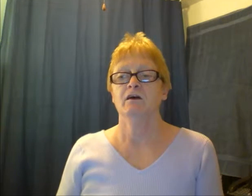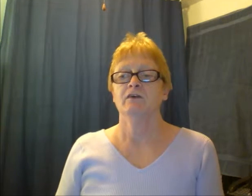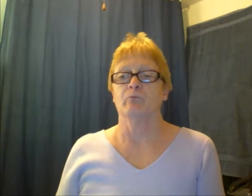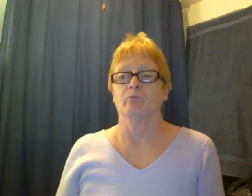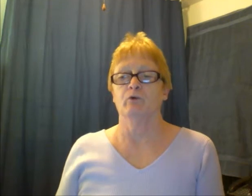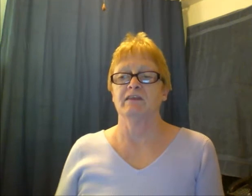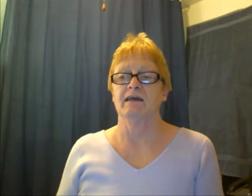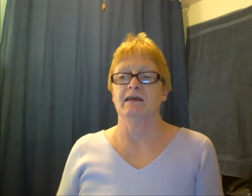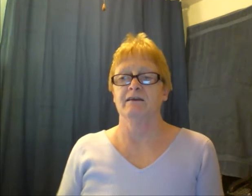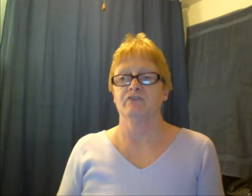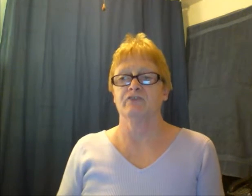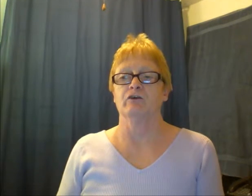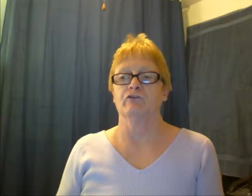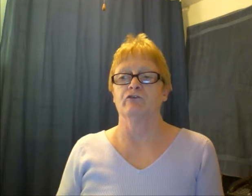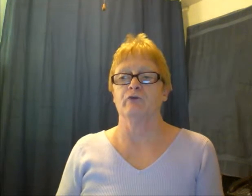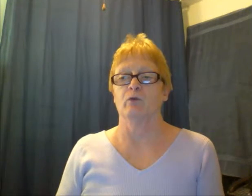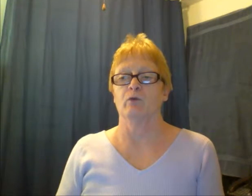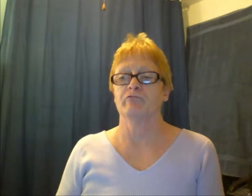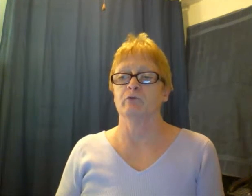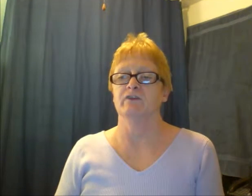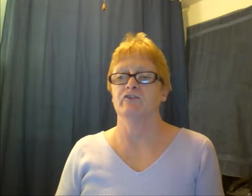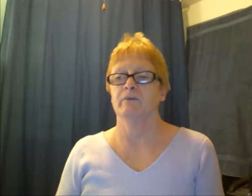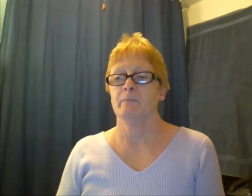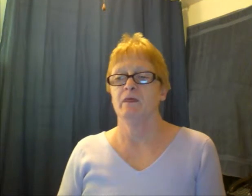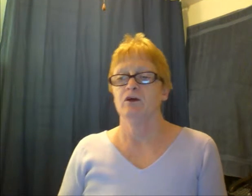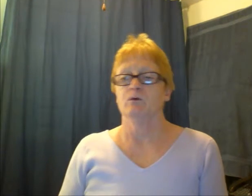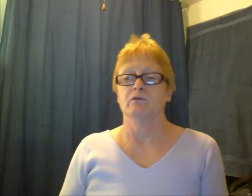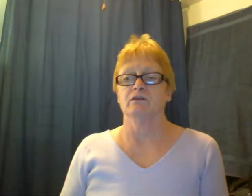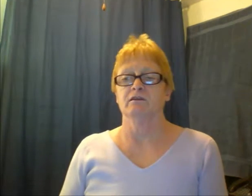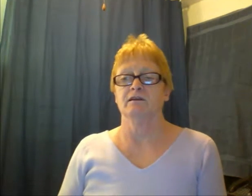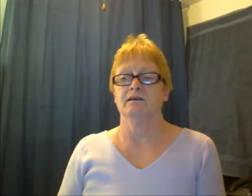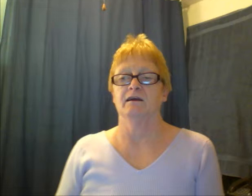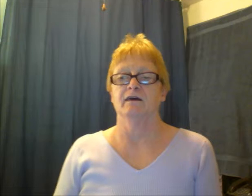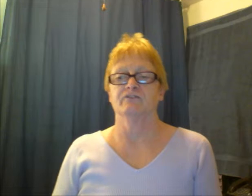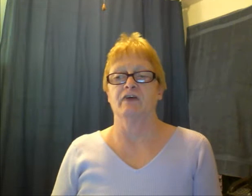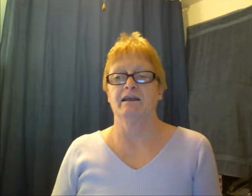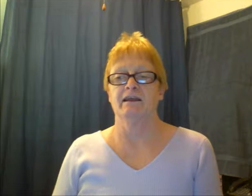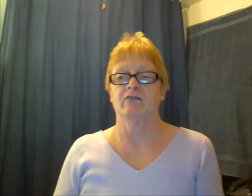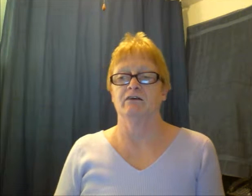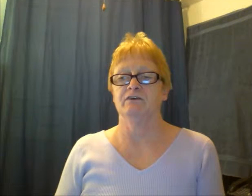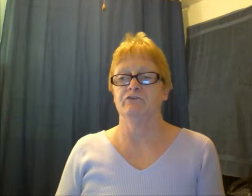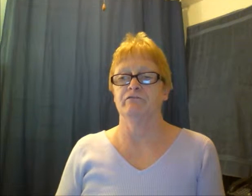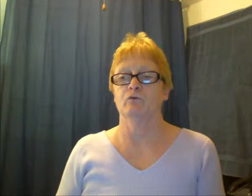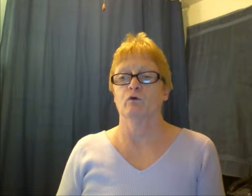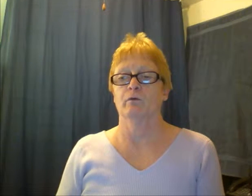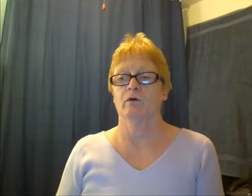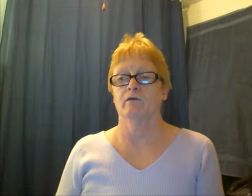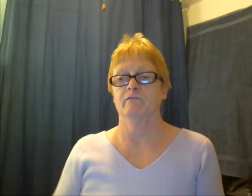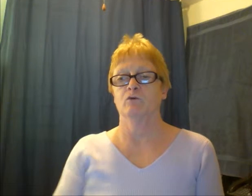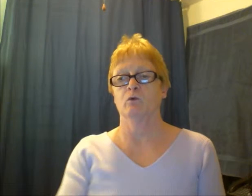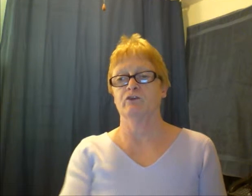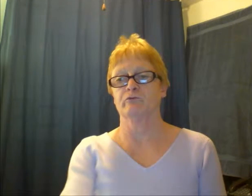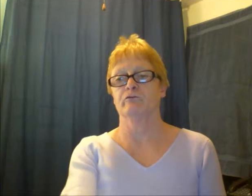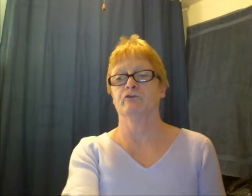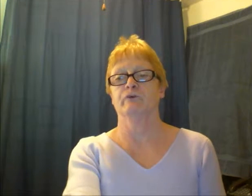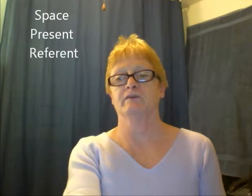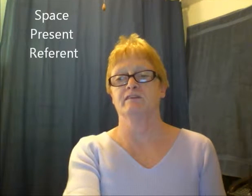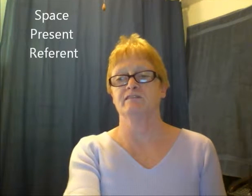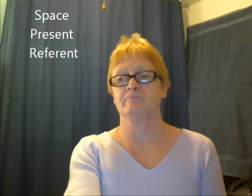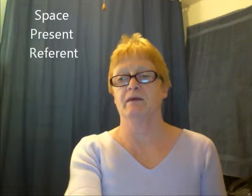So pointing that index finger to a referent within the signing area is a form of what is referred to as a